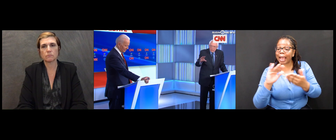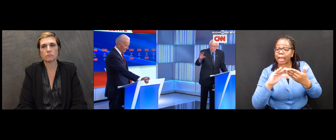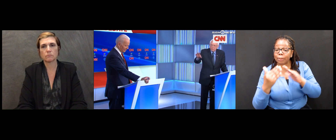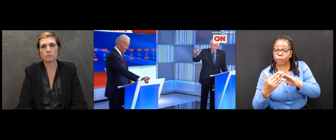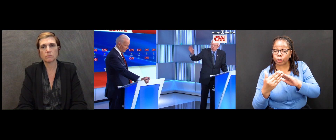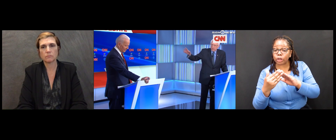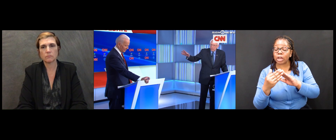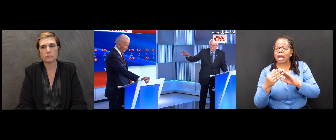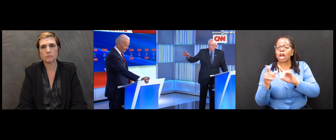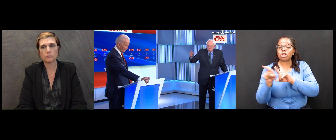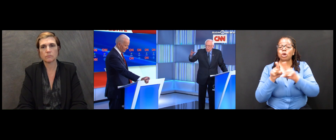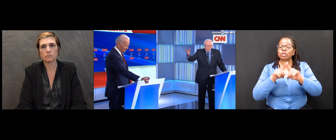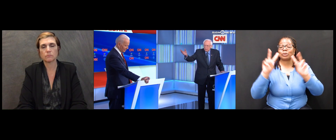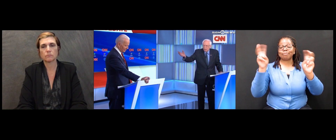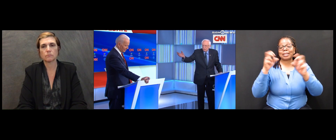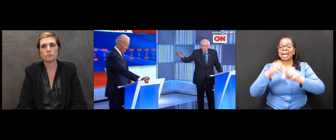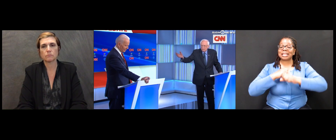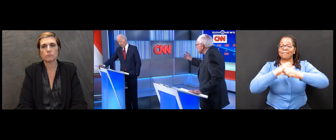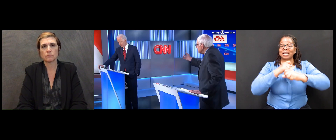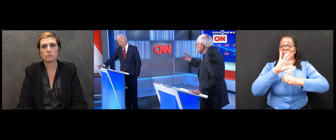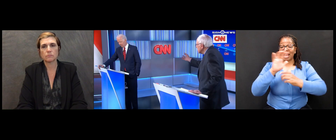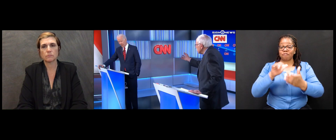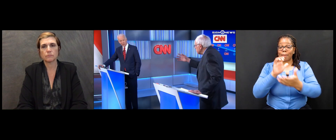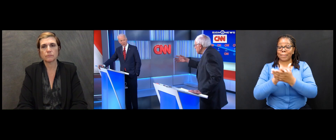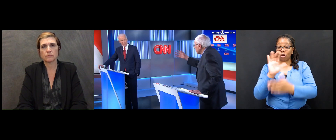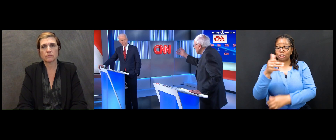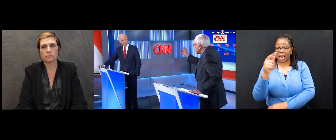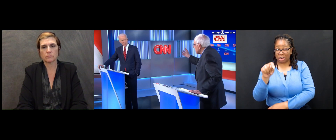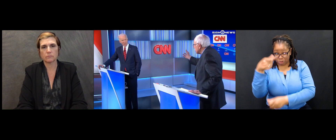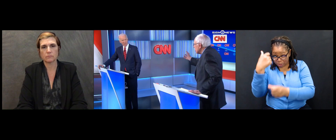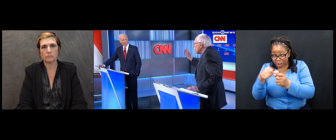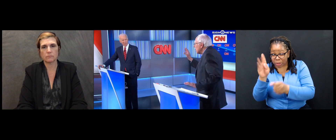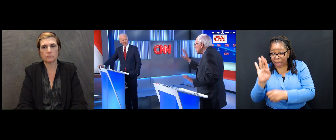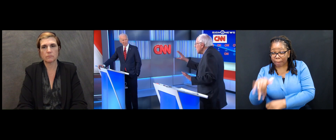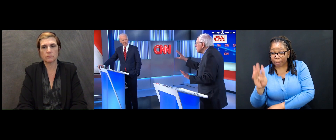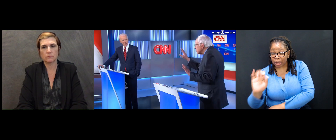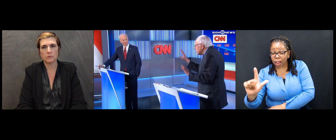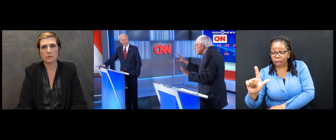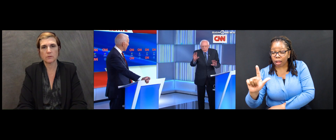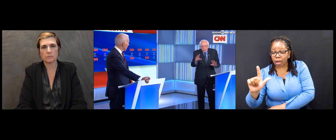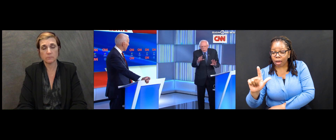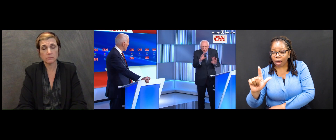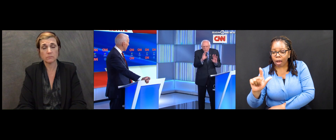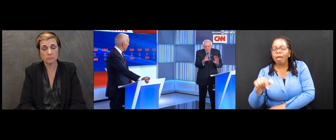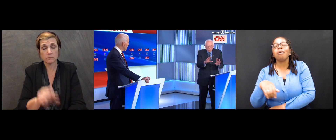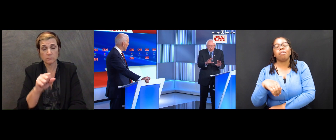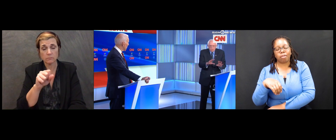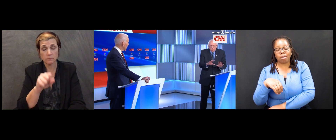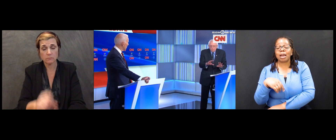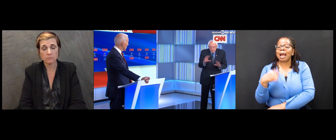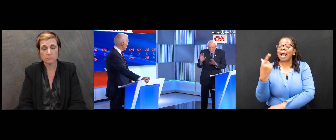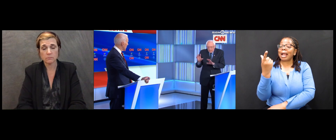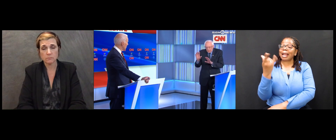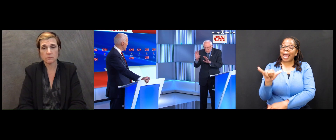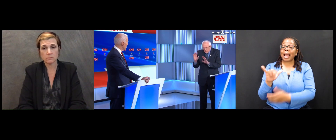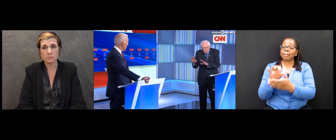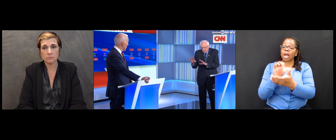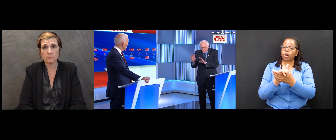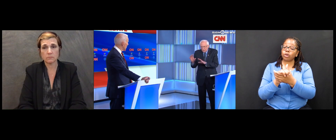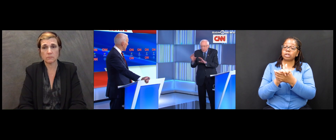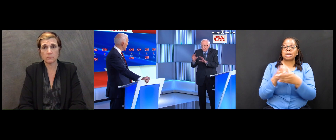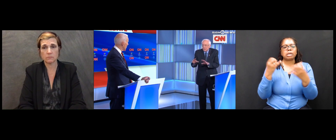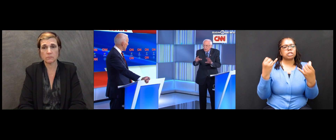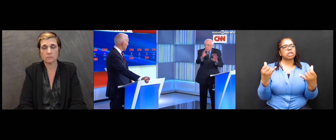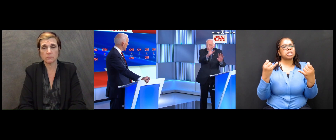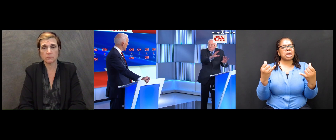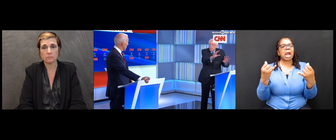so-called Defense of Marriage Act. You remember that bill, right? You remember sure the do. Defense of Marriage Act. It was, you know, gay marriage today is considered a